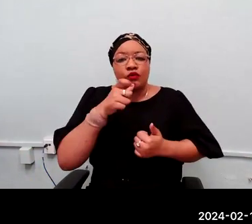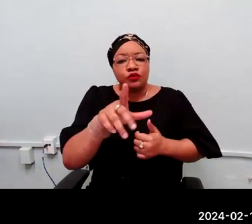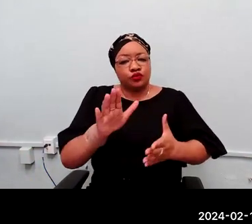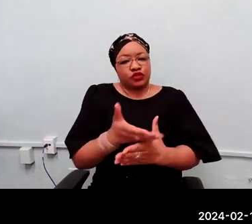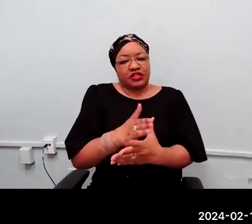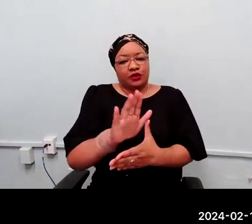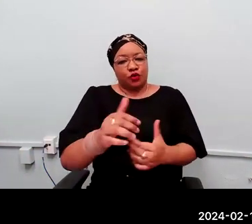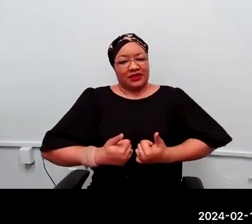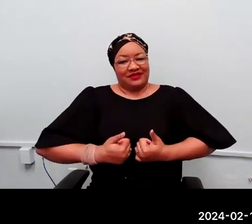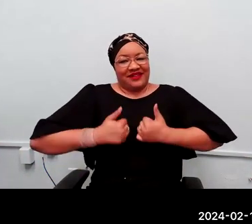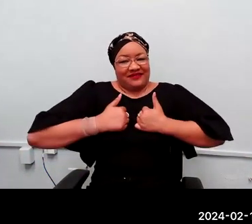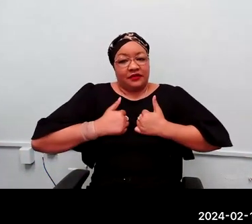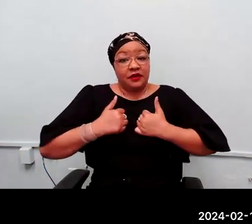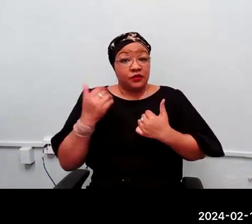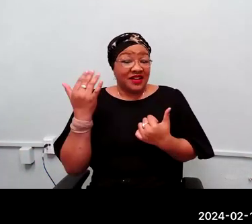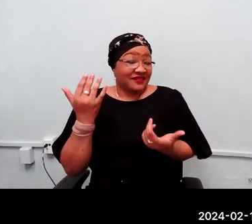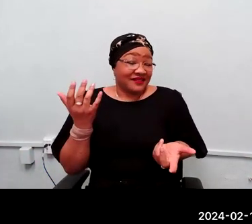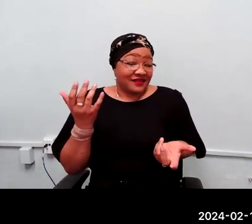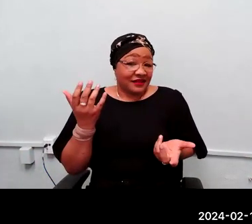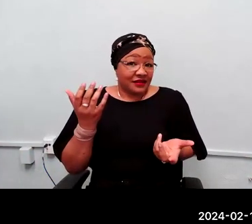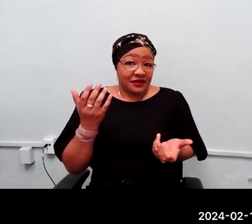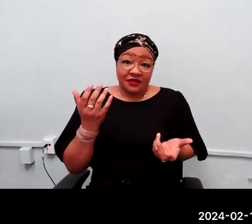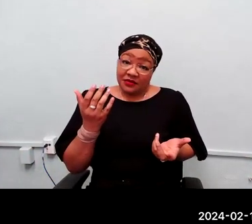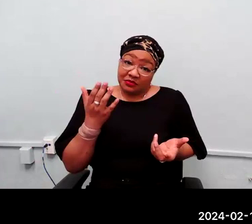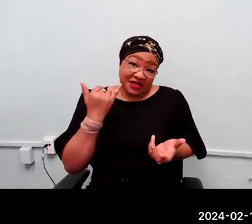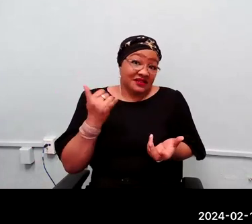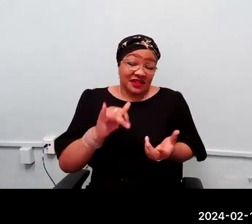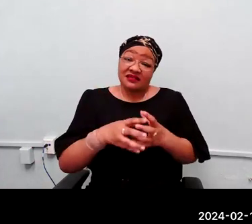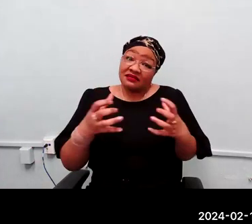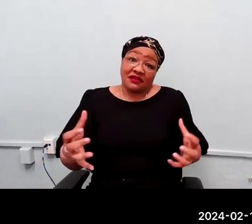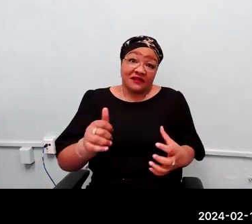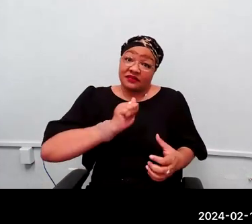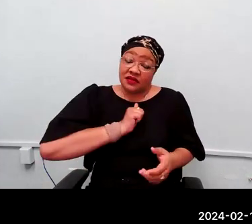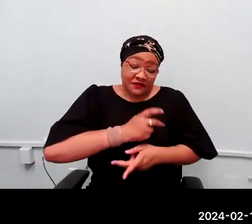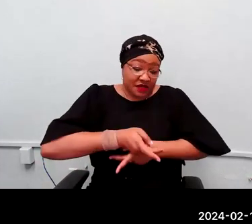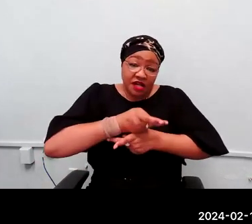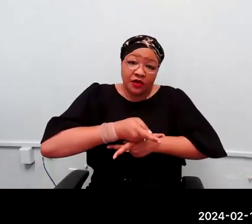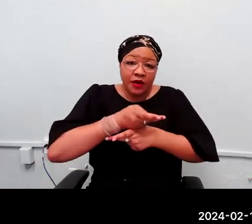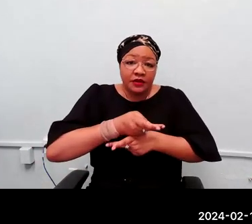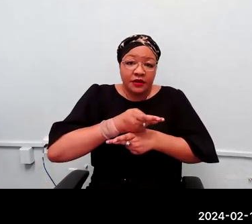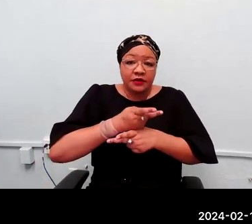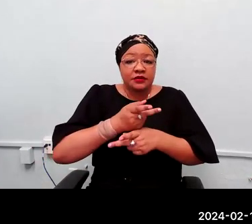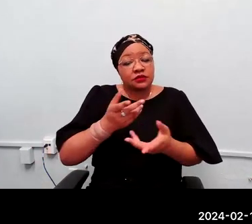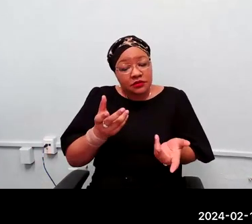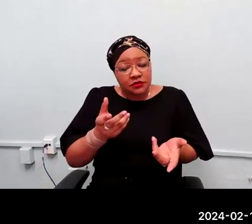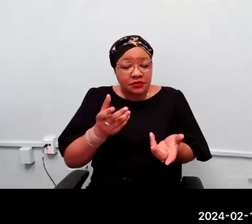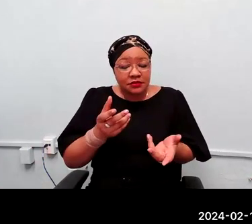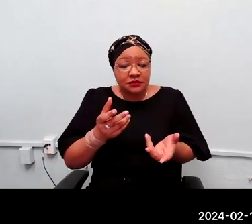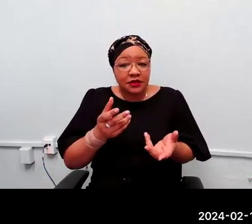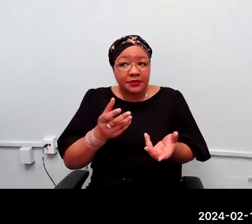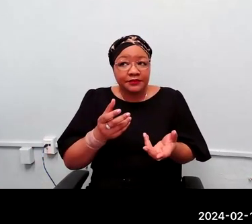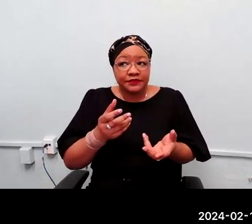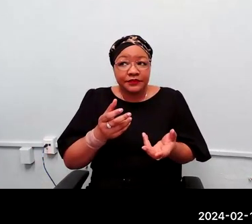that contributes a lot to self-care. And we throw in a